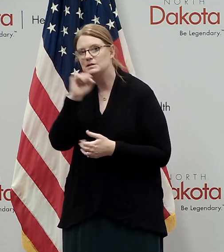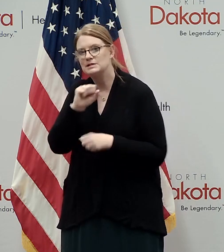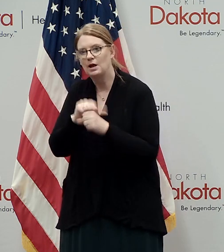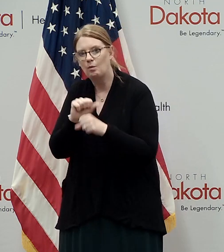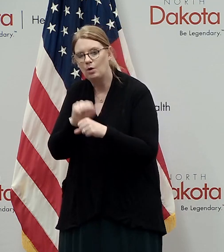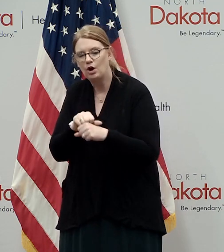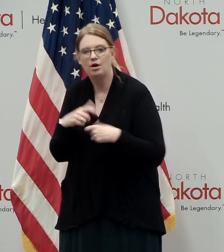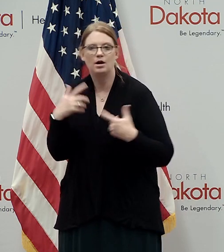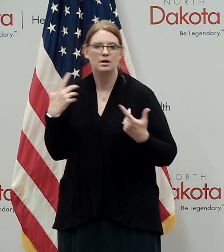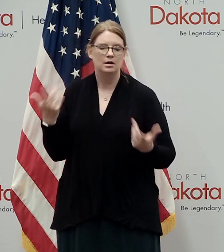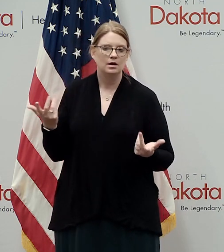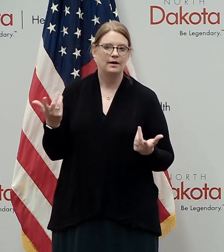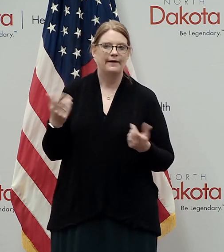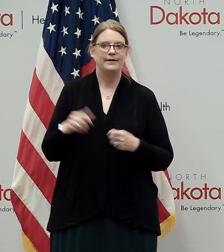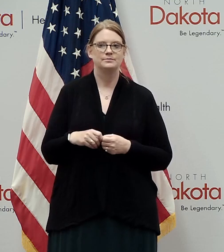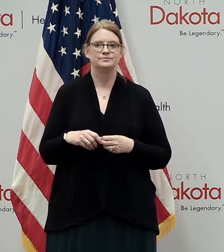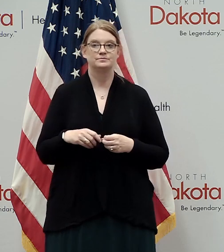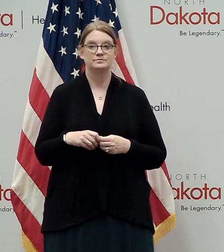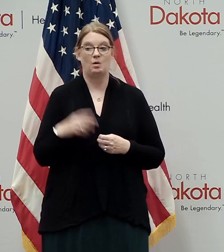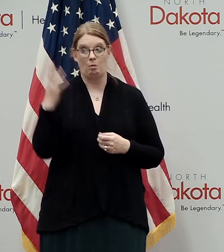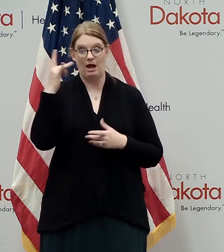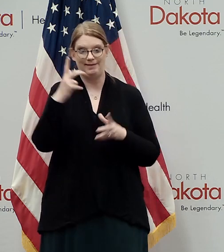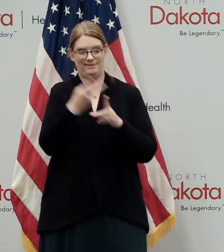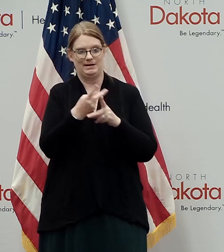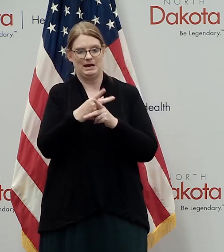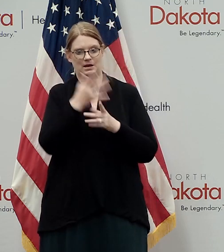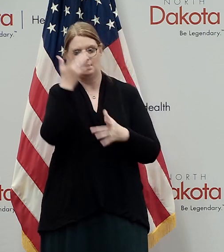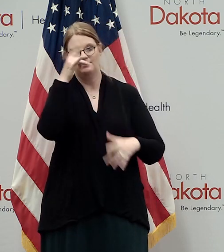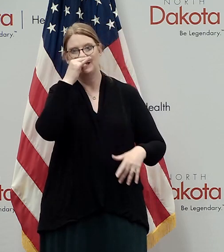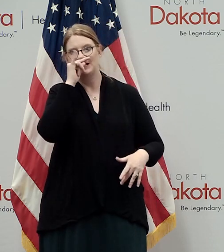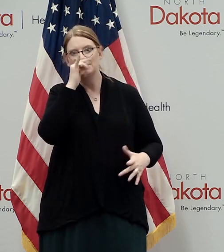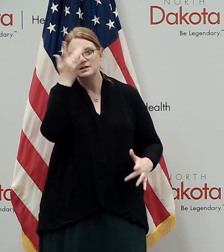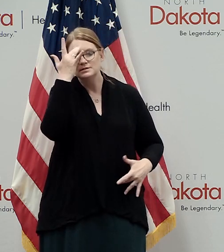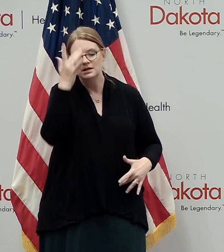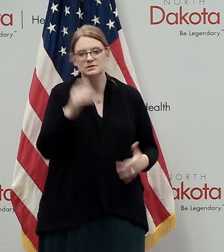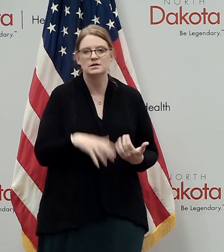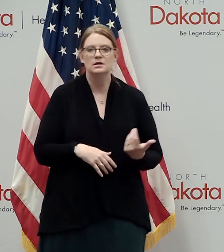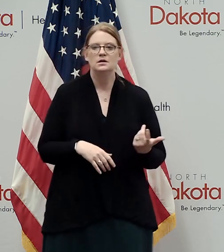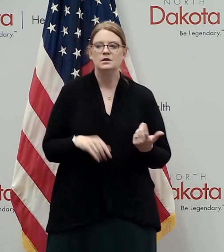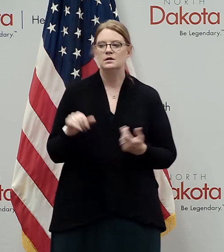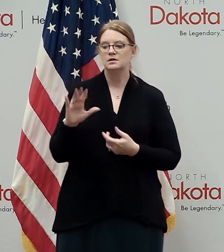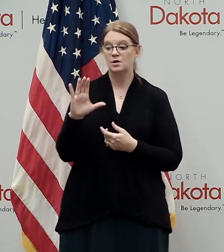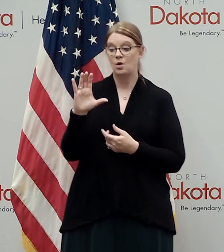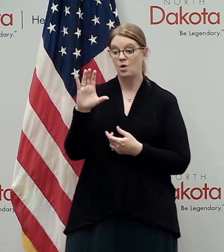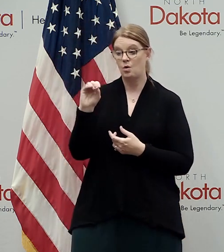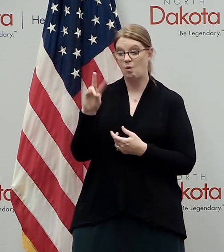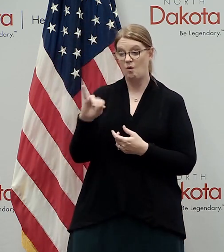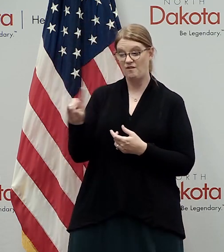kids. And of course, again, we know that unlike COVID, which is